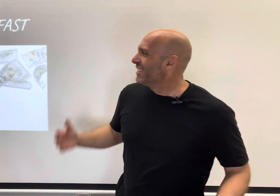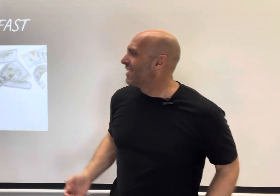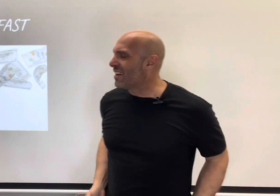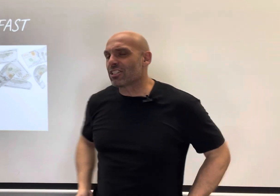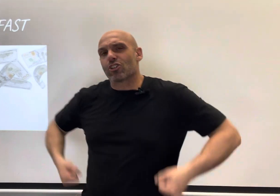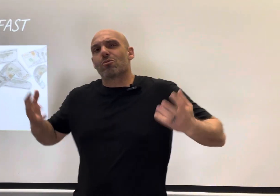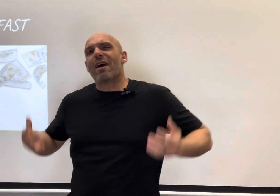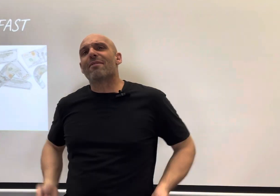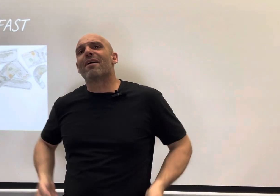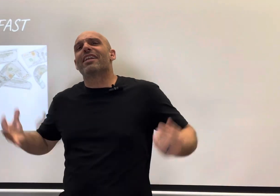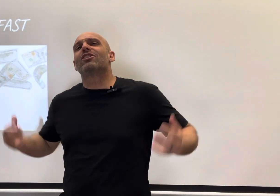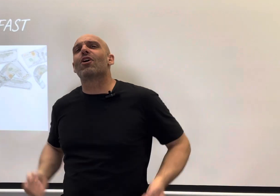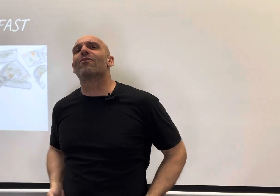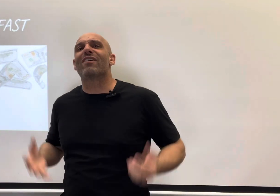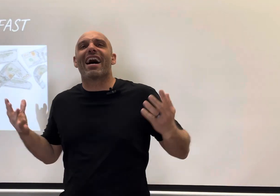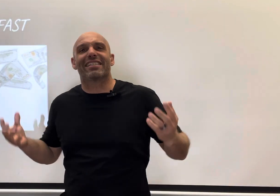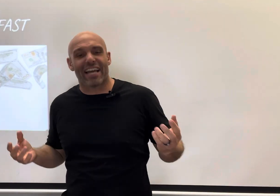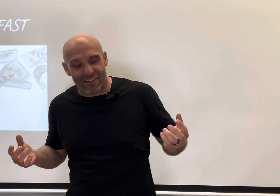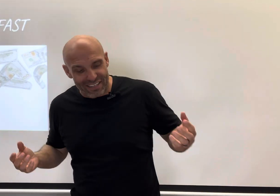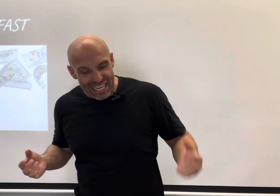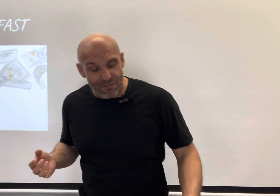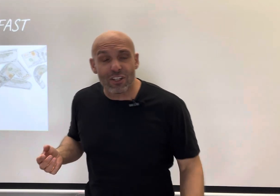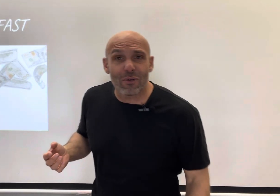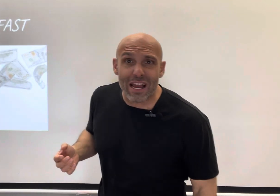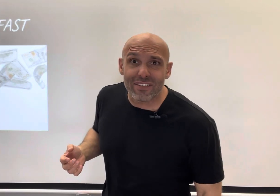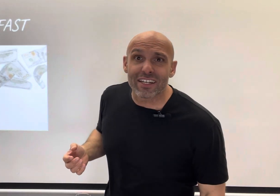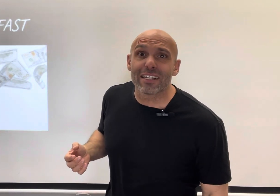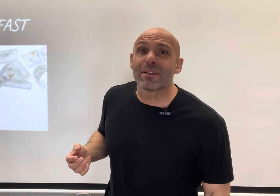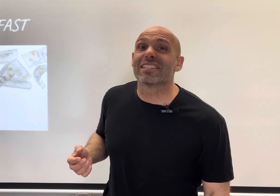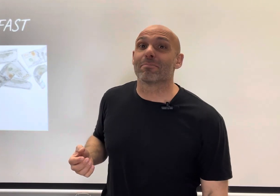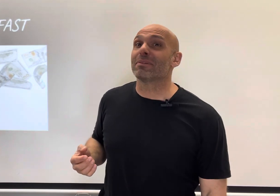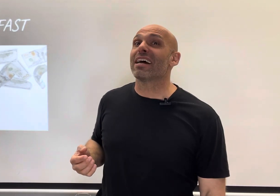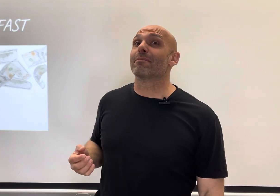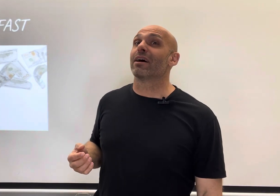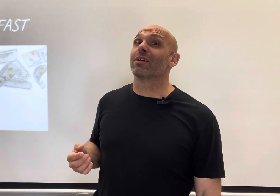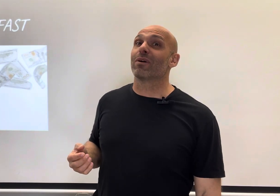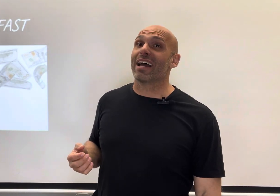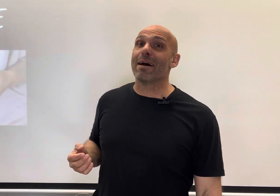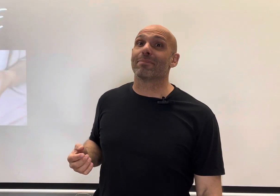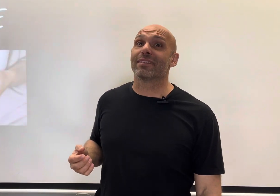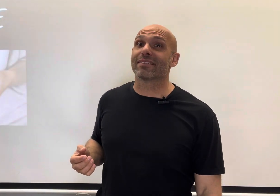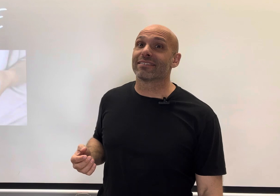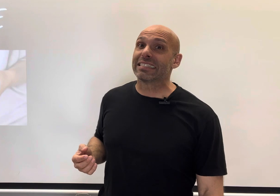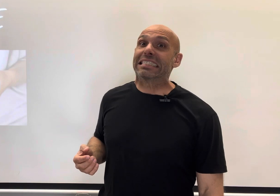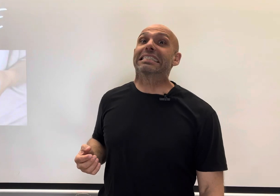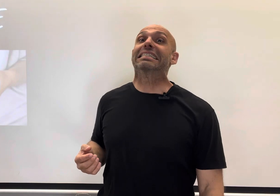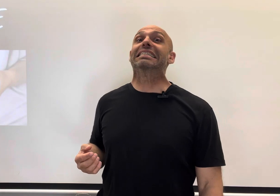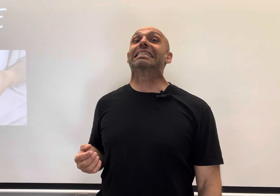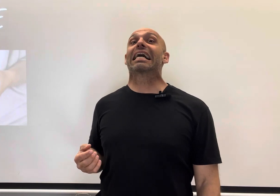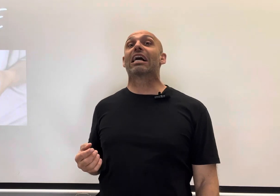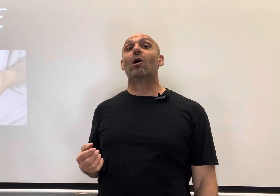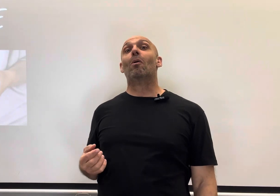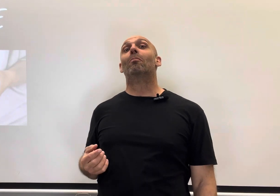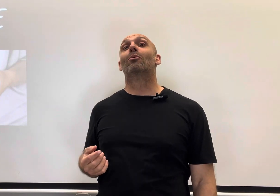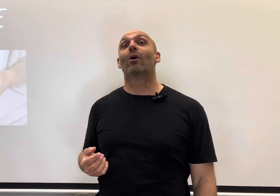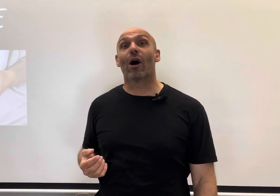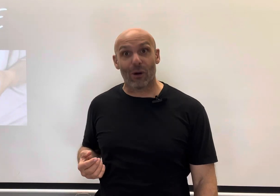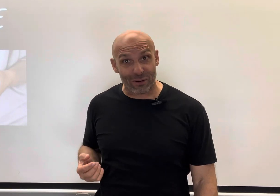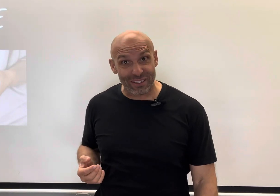All right, so spend money so fast. Now, if you don't have an unlimited supply of money, what happens? You go broke.